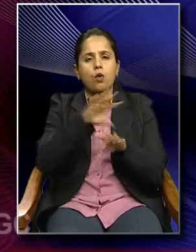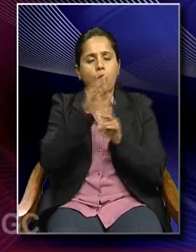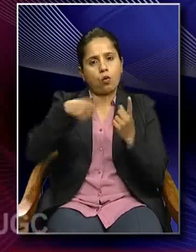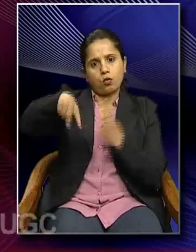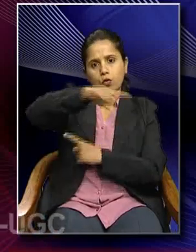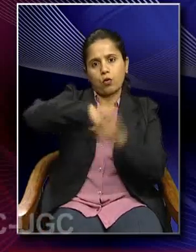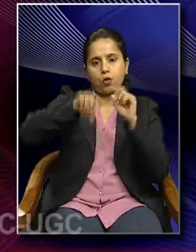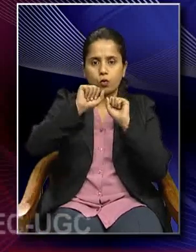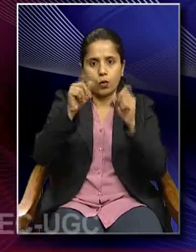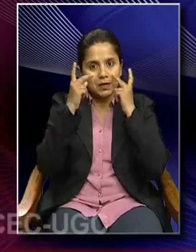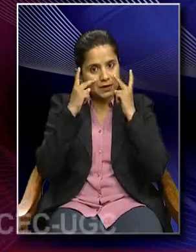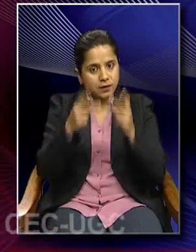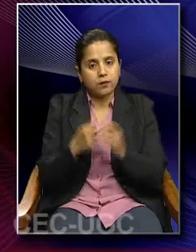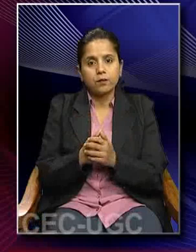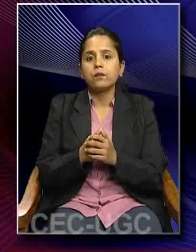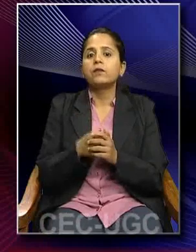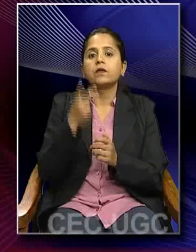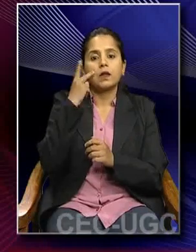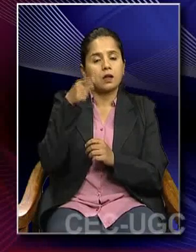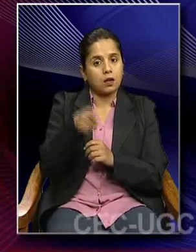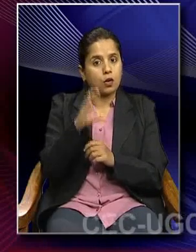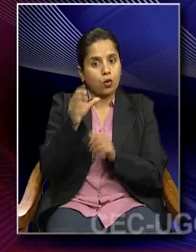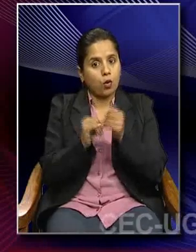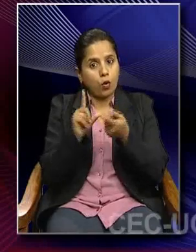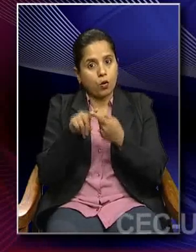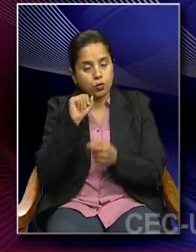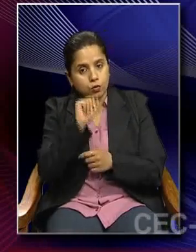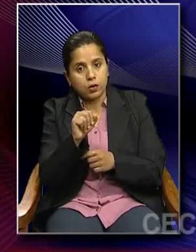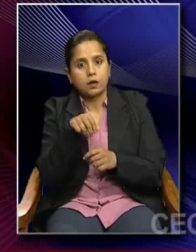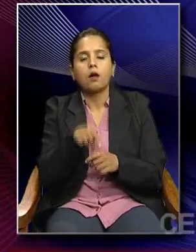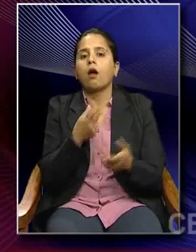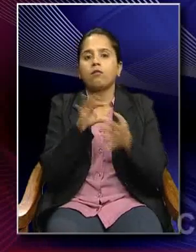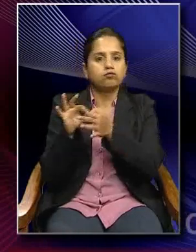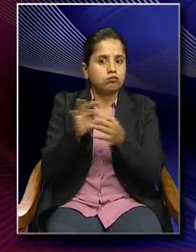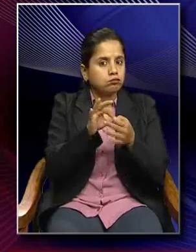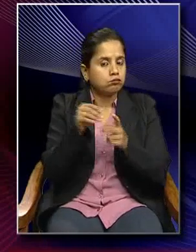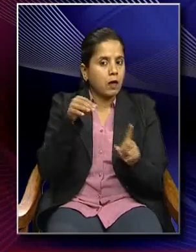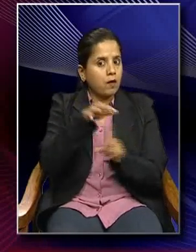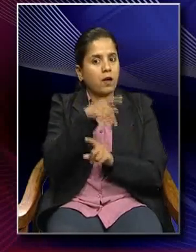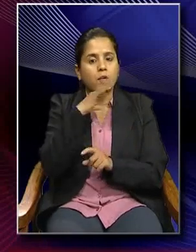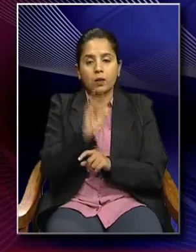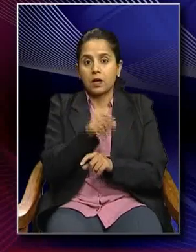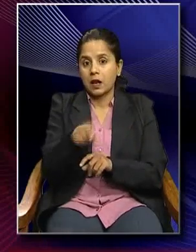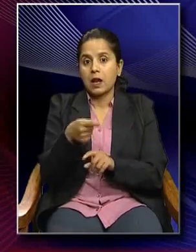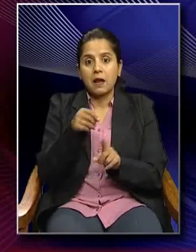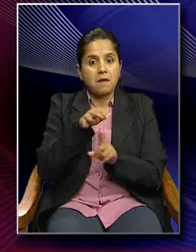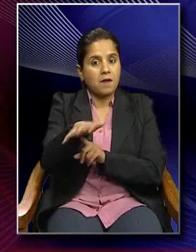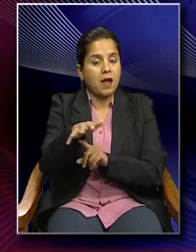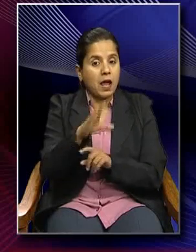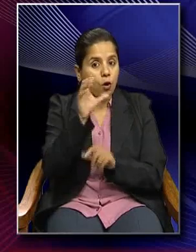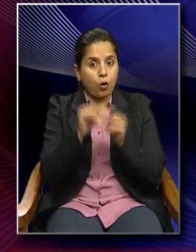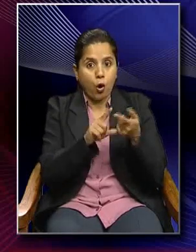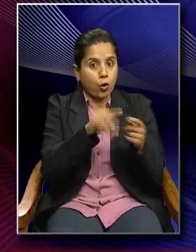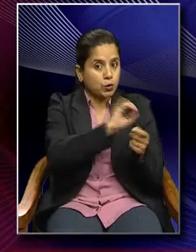you are in this cause and effect relationship. So there cannot be an effect if there was no